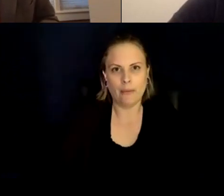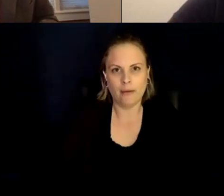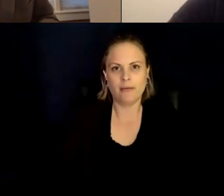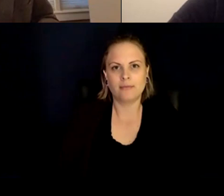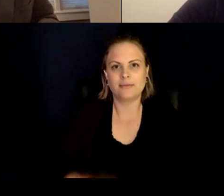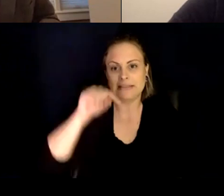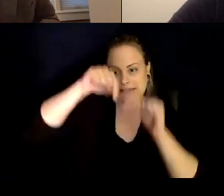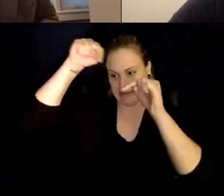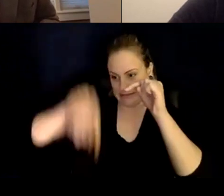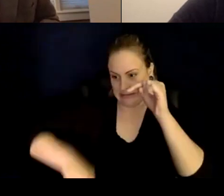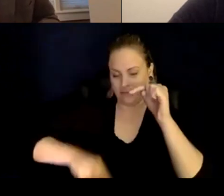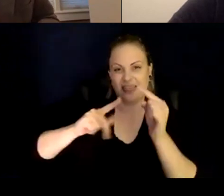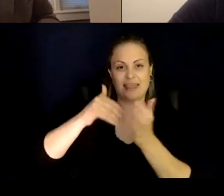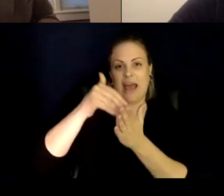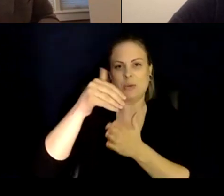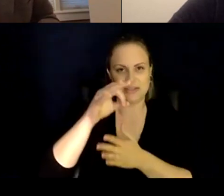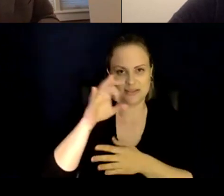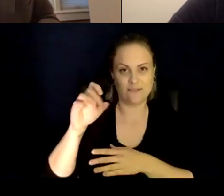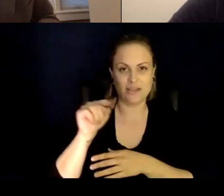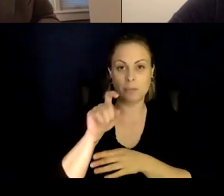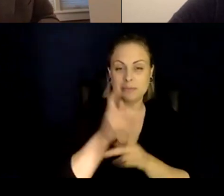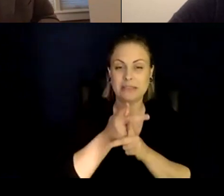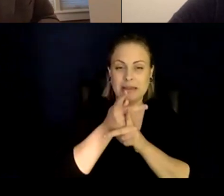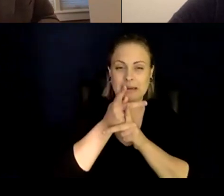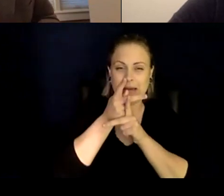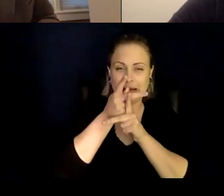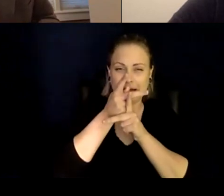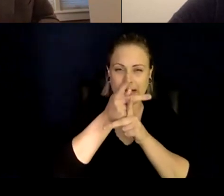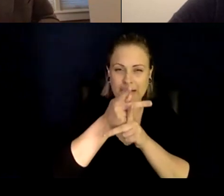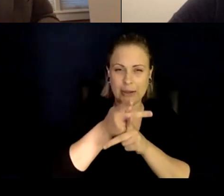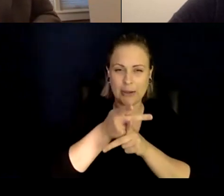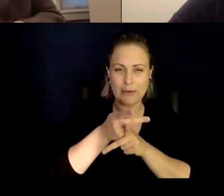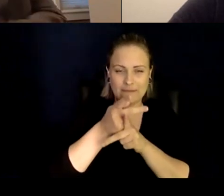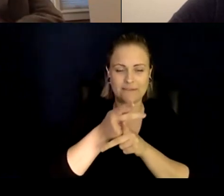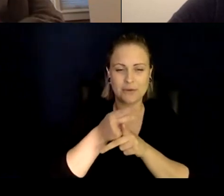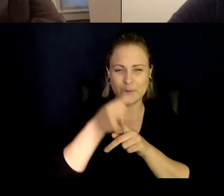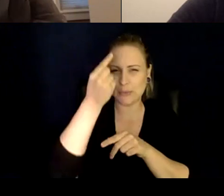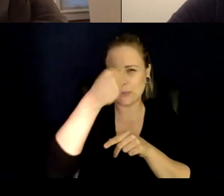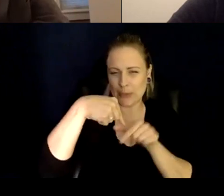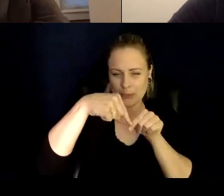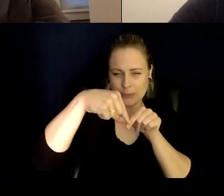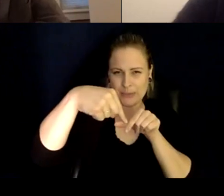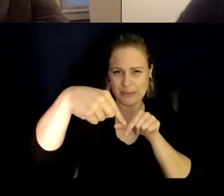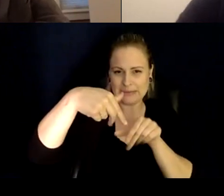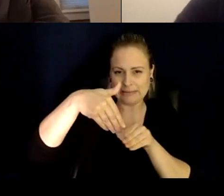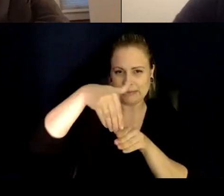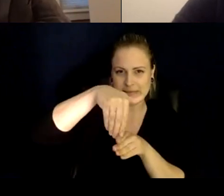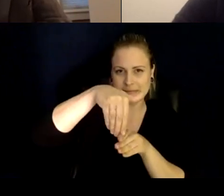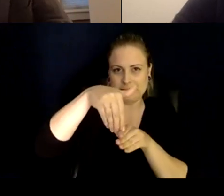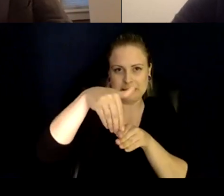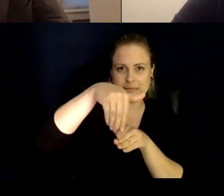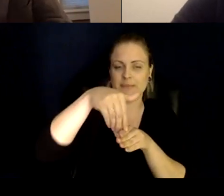you have to be really, really careful. And we had a couple of incidents where that became a